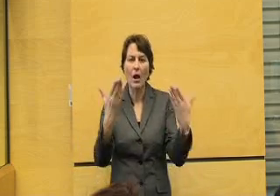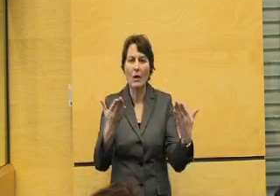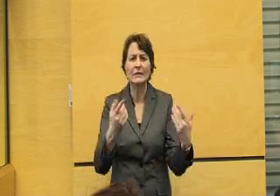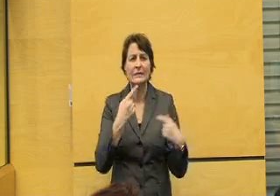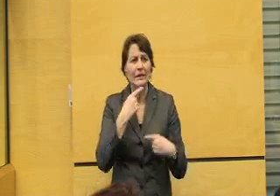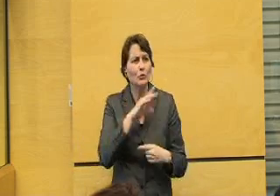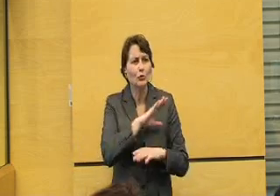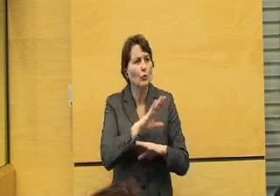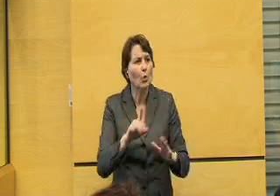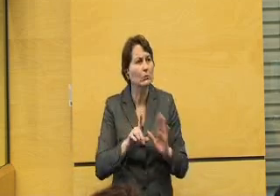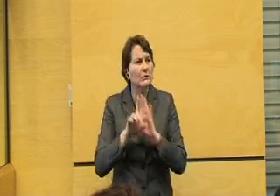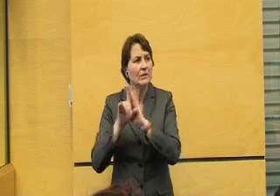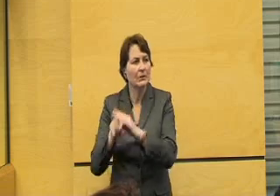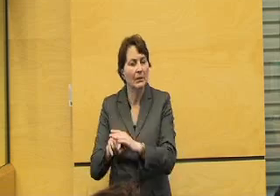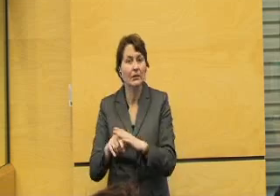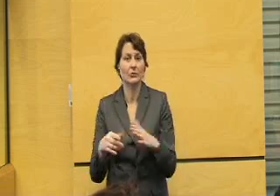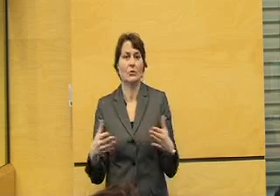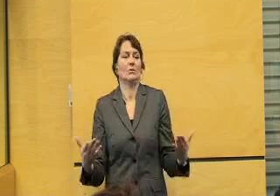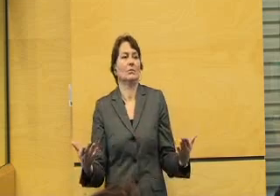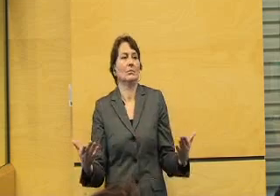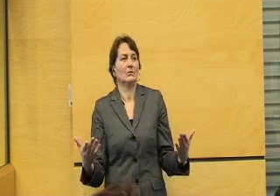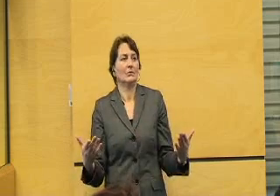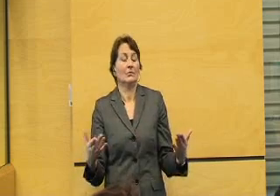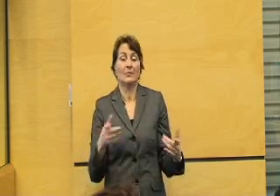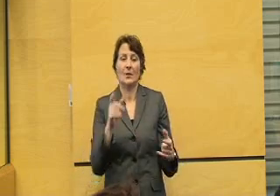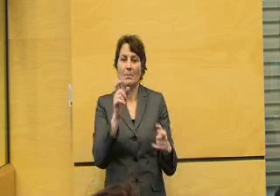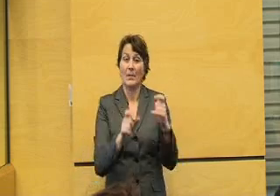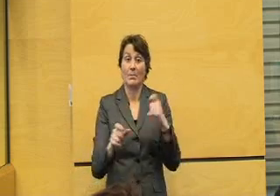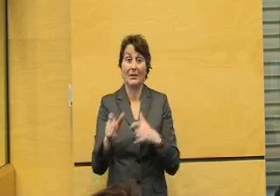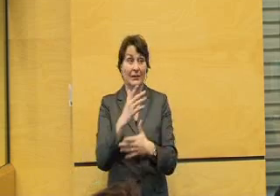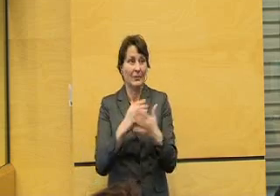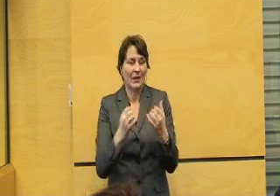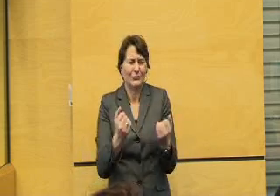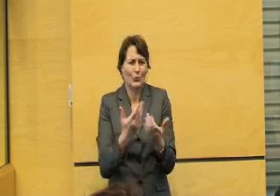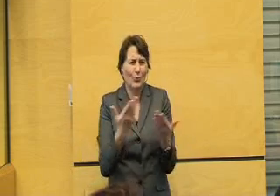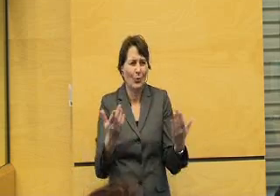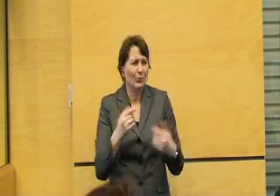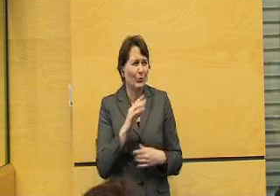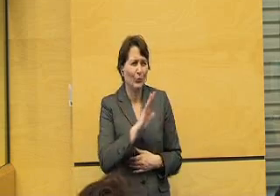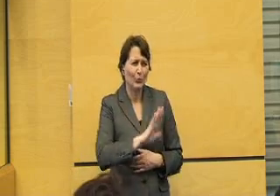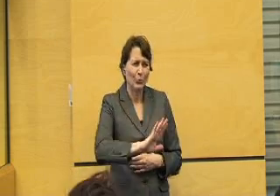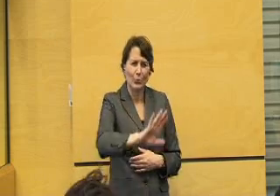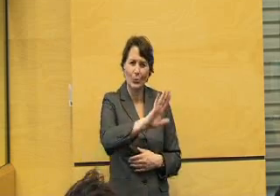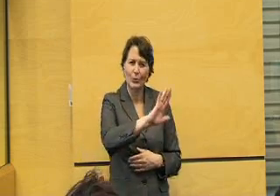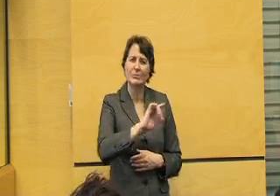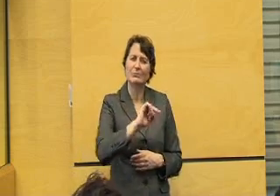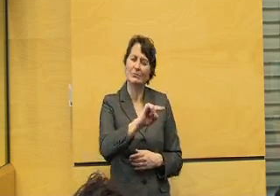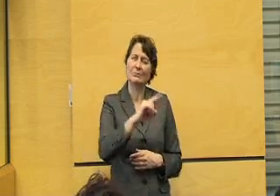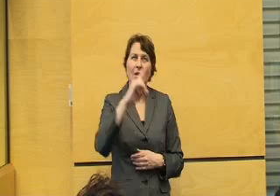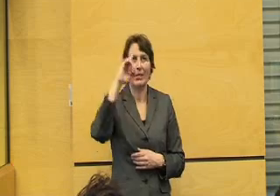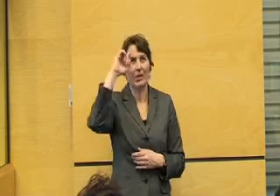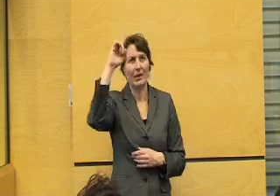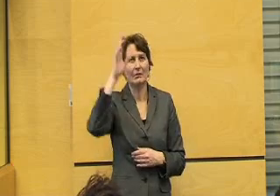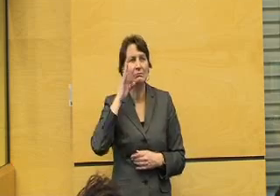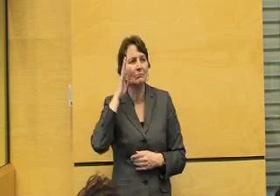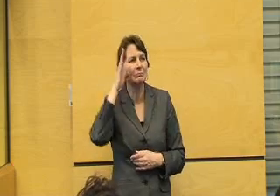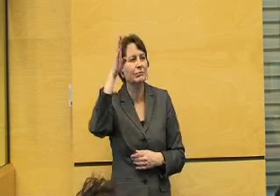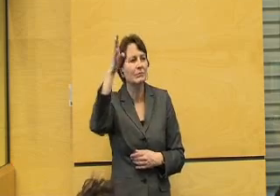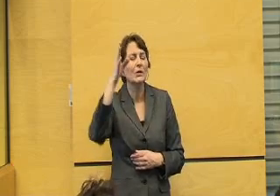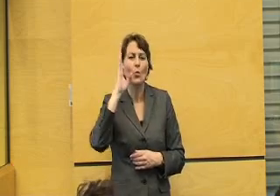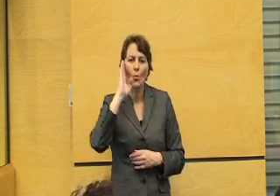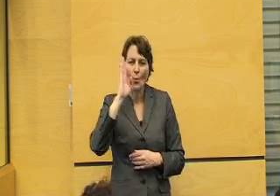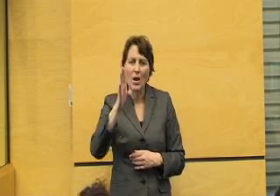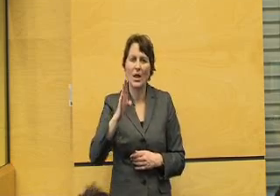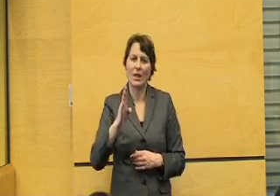disabilities, and I would therefore like to know what kind of initiatives are planned to